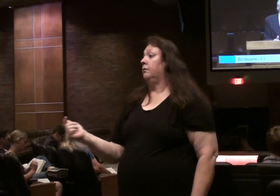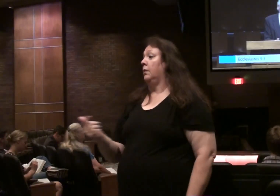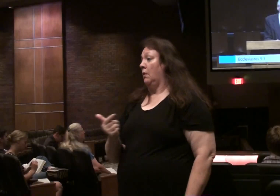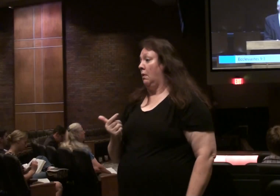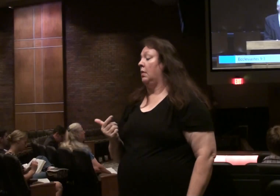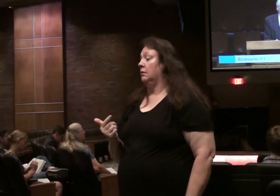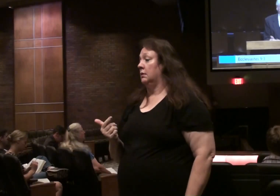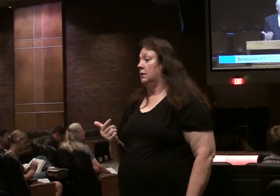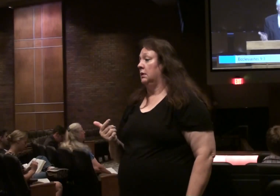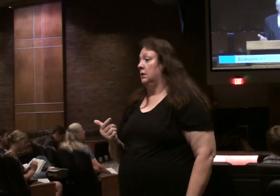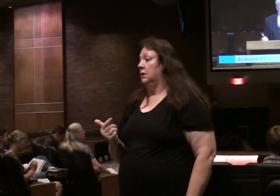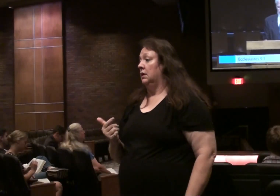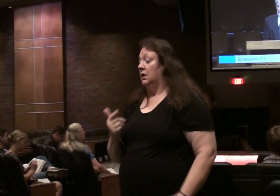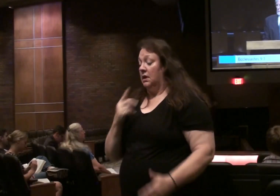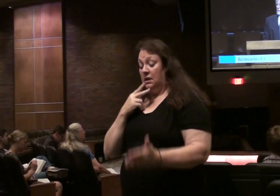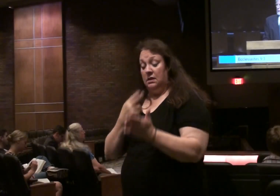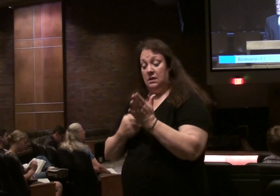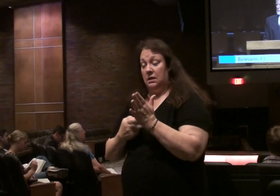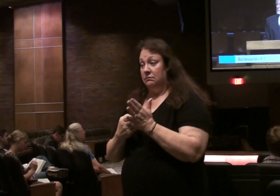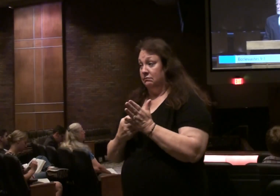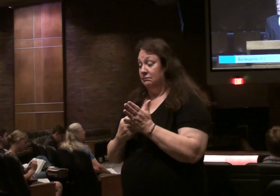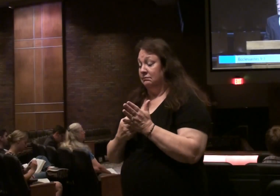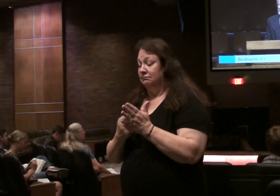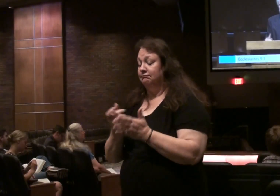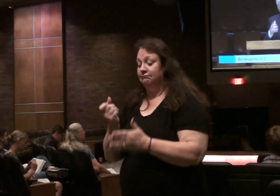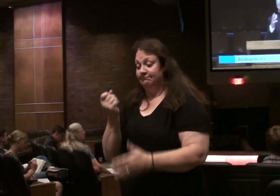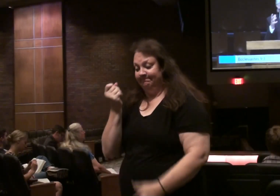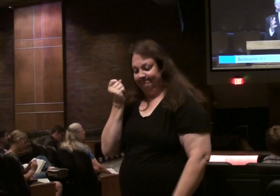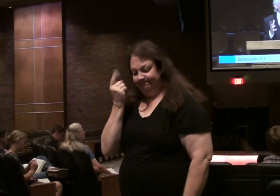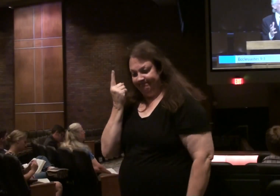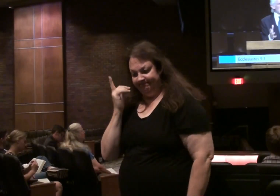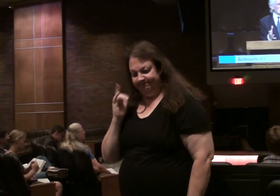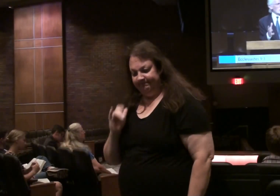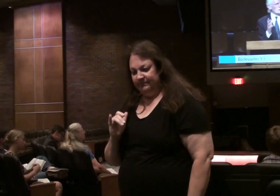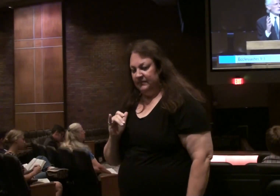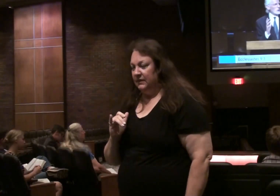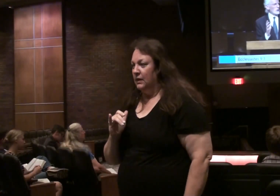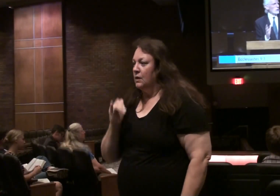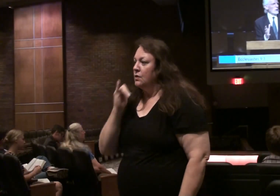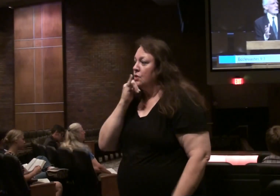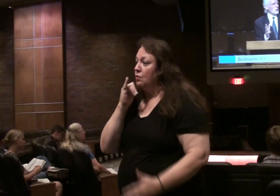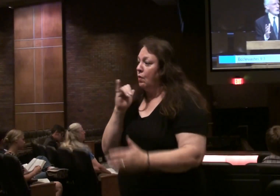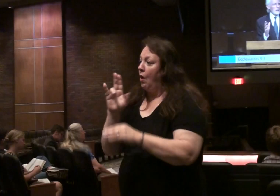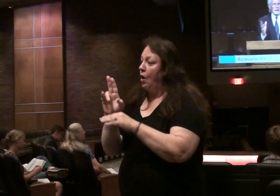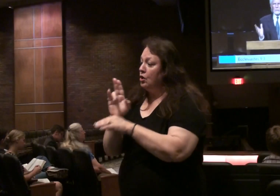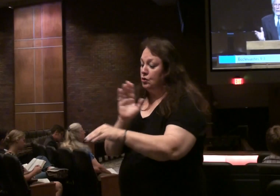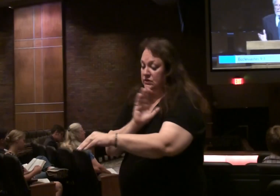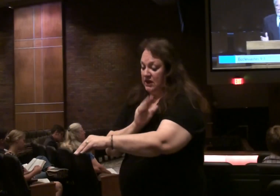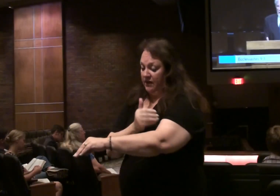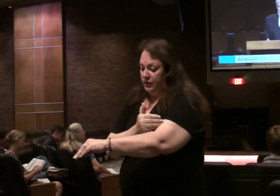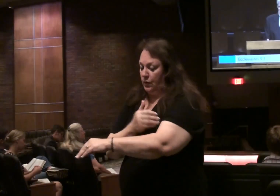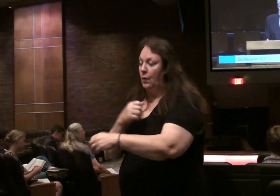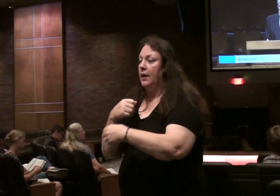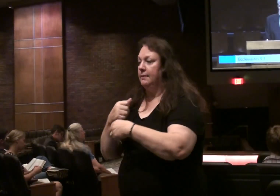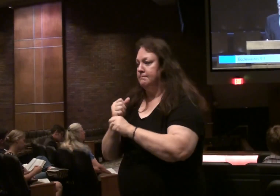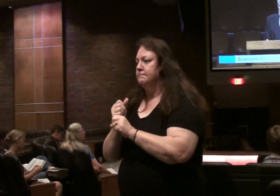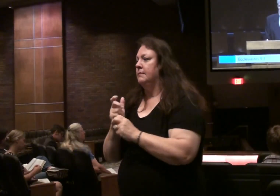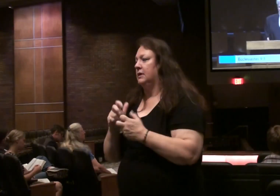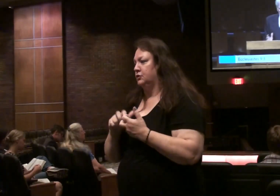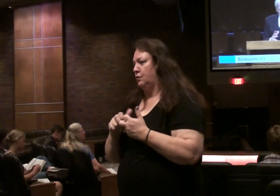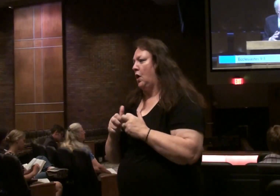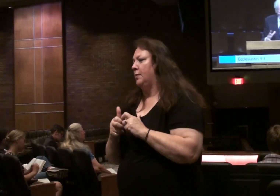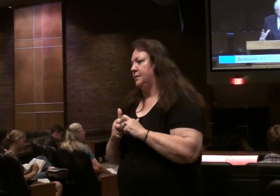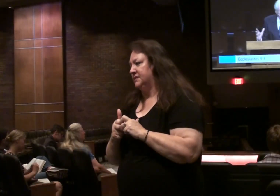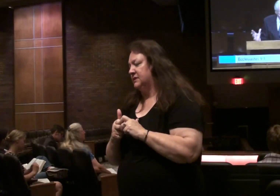So the reality of it is, this helps understand the misuse of authority creates problems